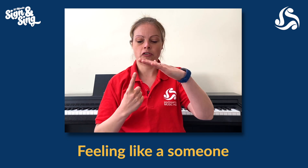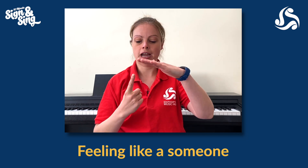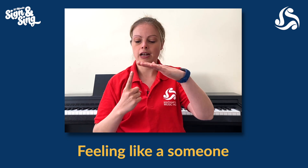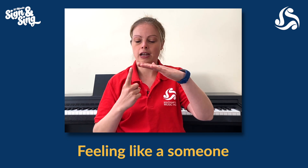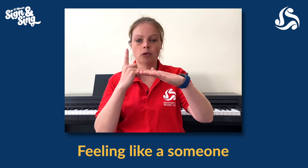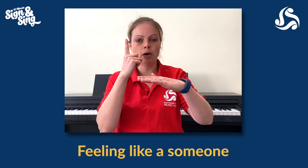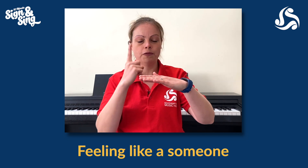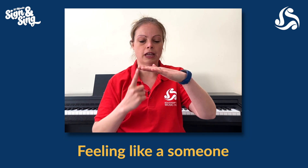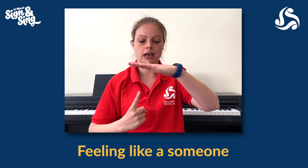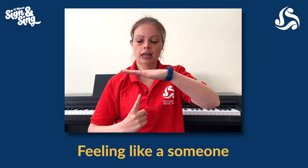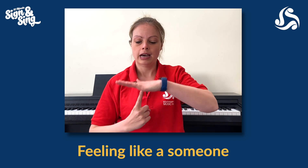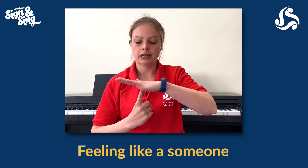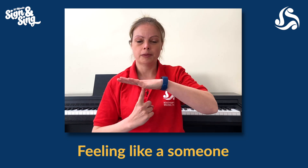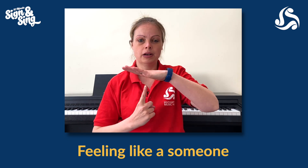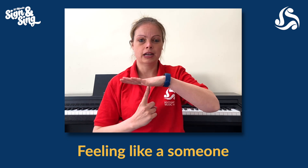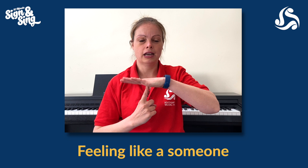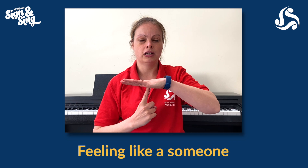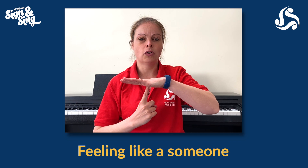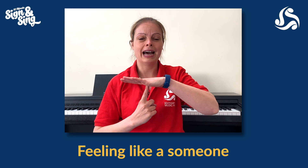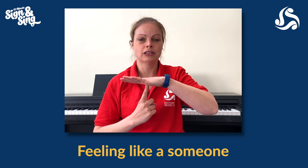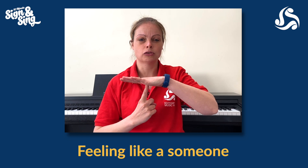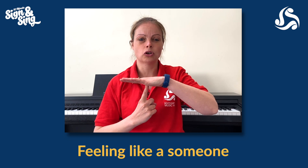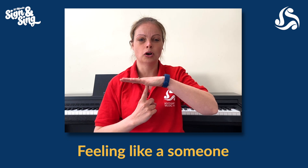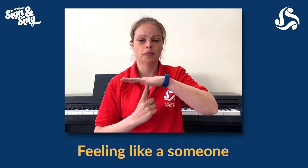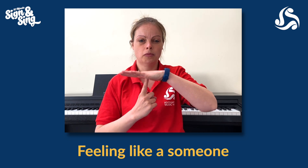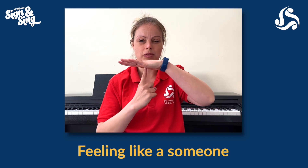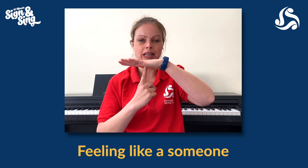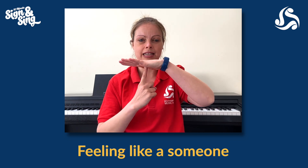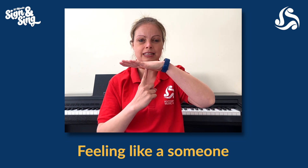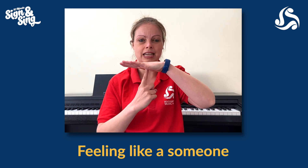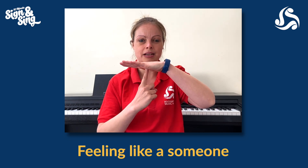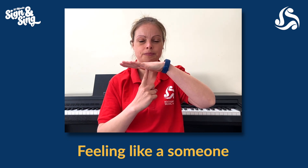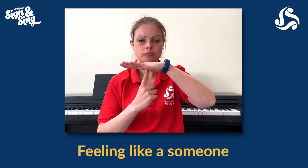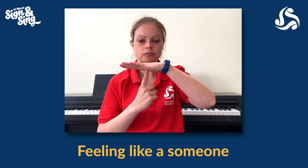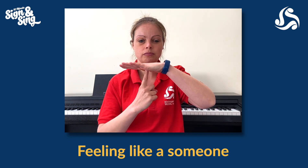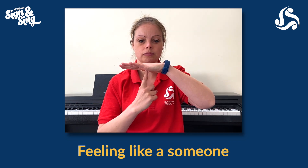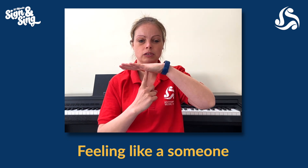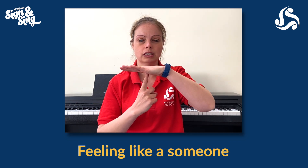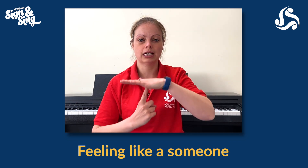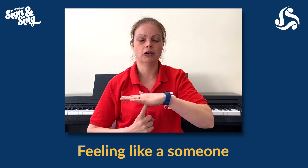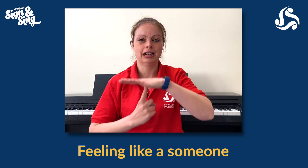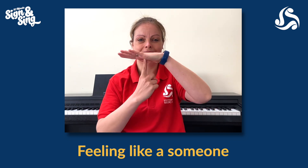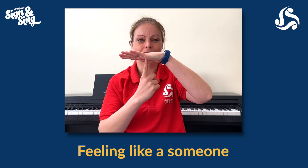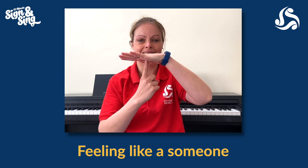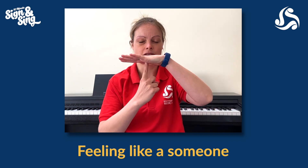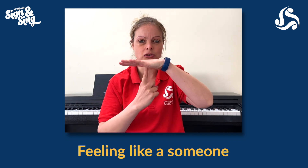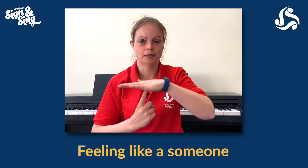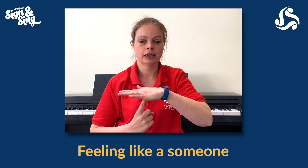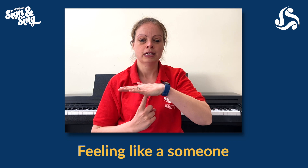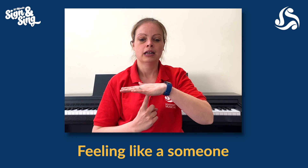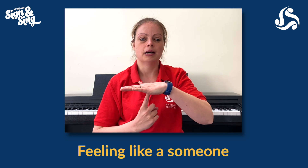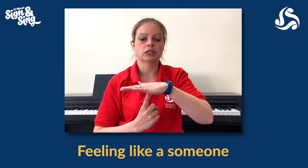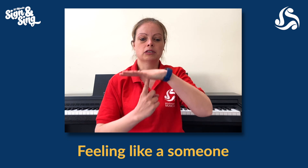you're going to create like a 1 finger, and you're going to put your hand on top, almost like the letter T. Okay, or like a little hat on